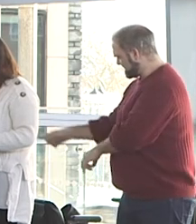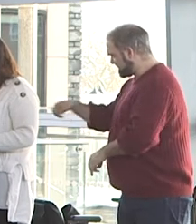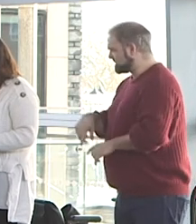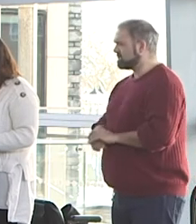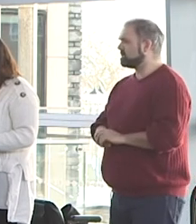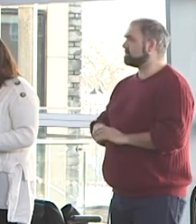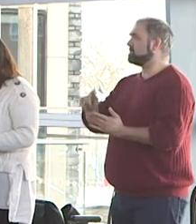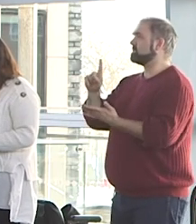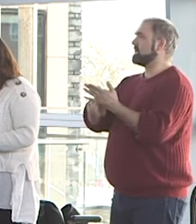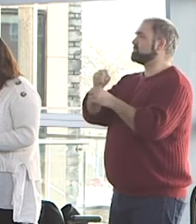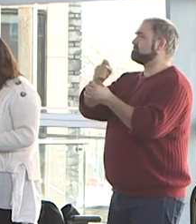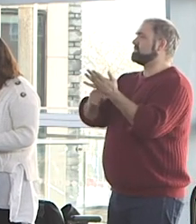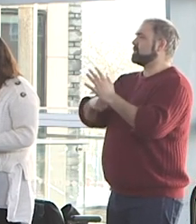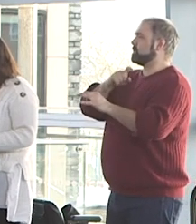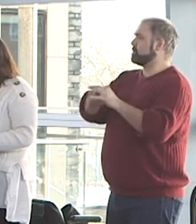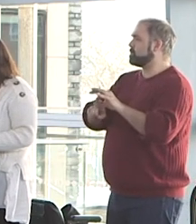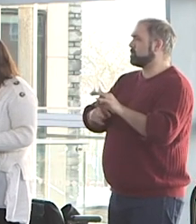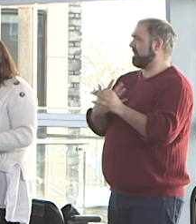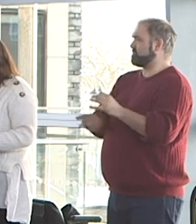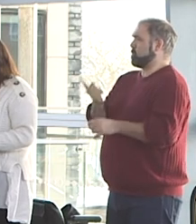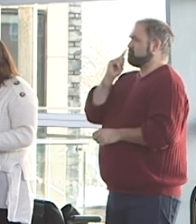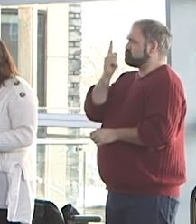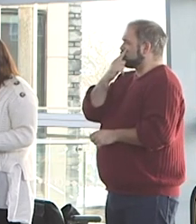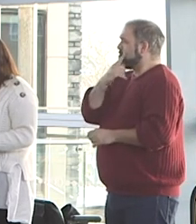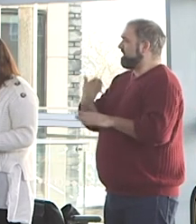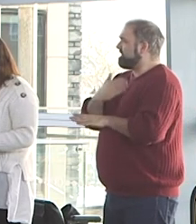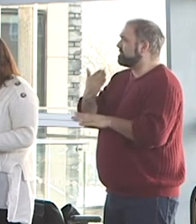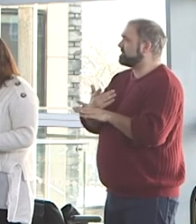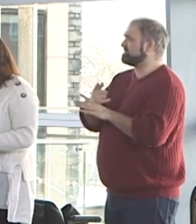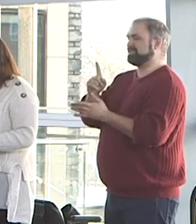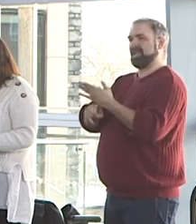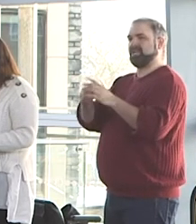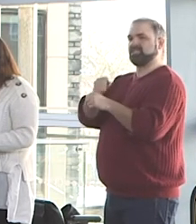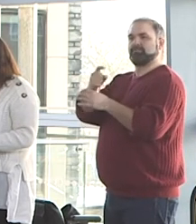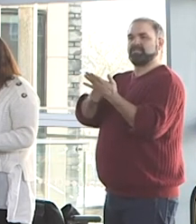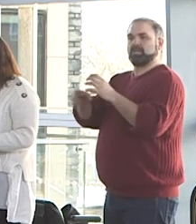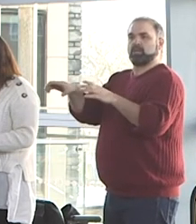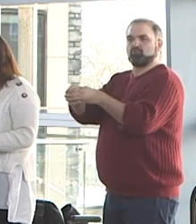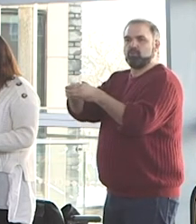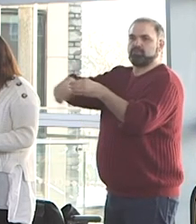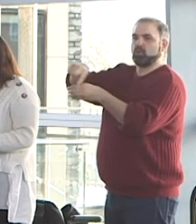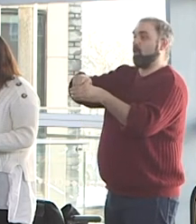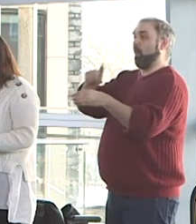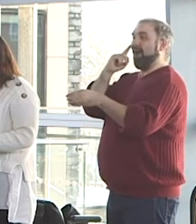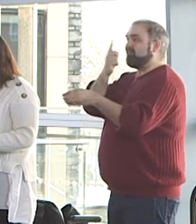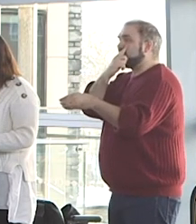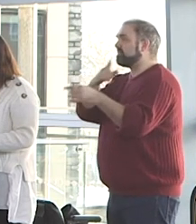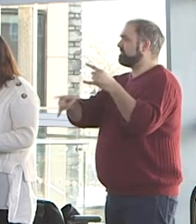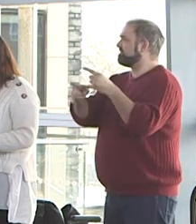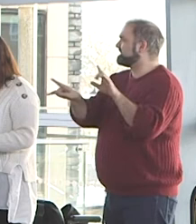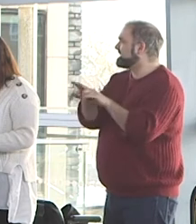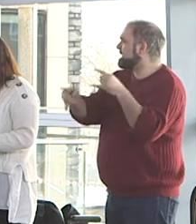The LGBTQ claimants are required to produce evidence of activity in LGBTQ community groups or introduce evidence of same-sex